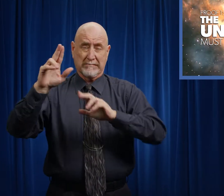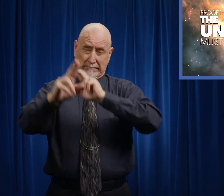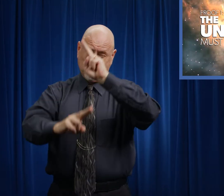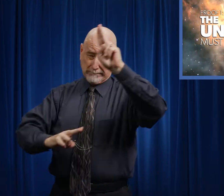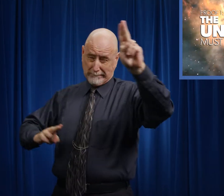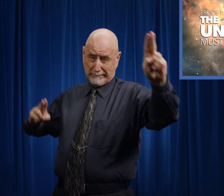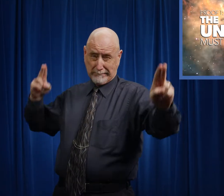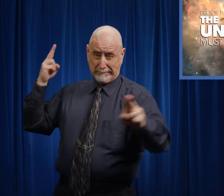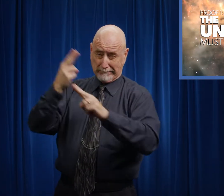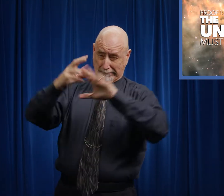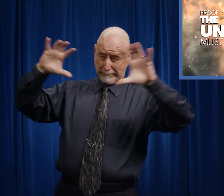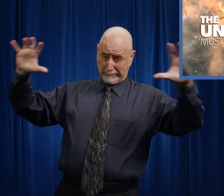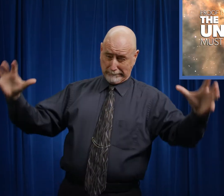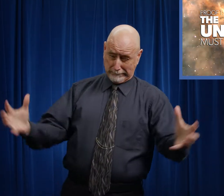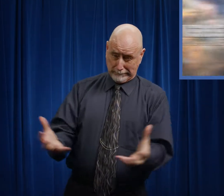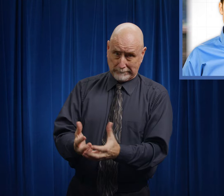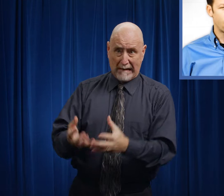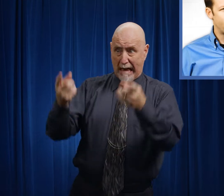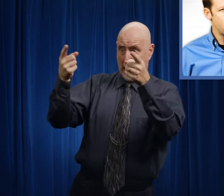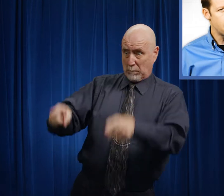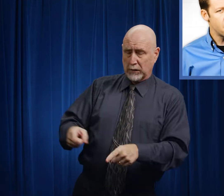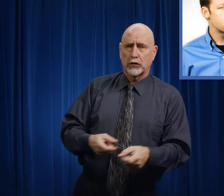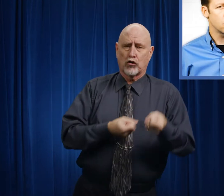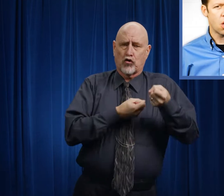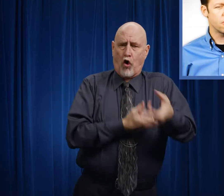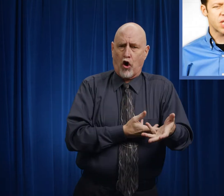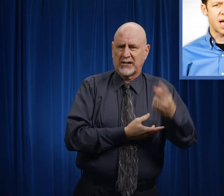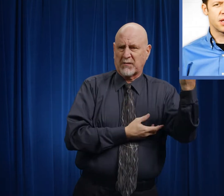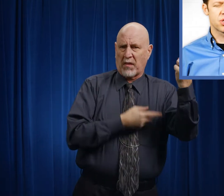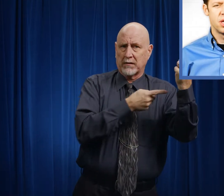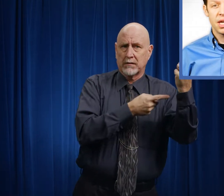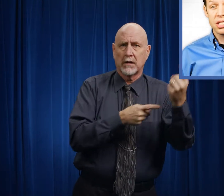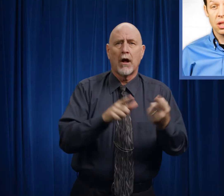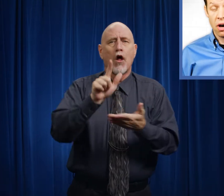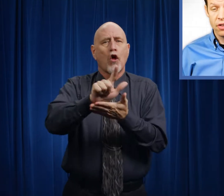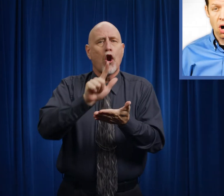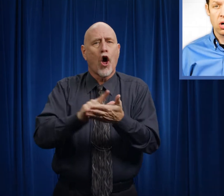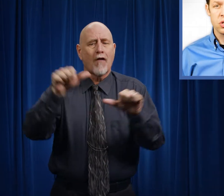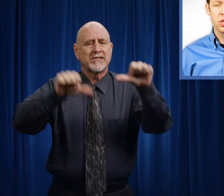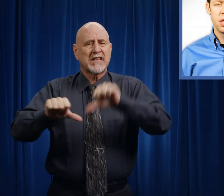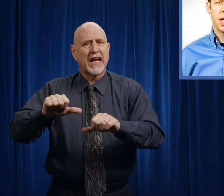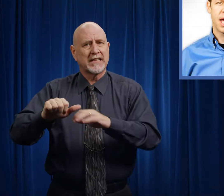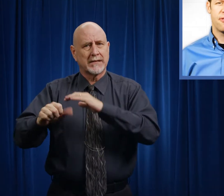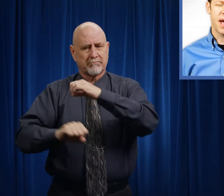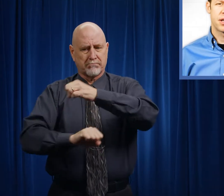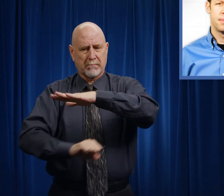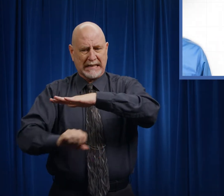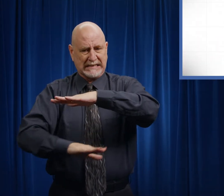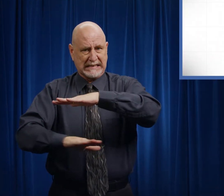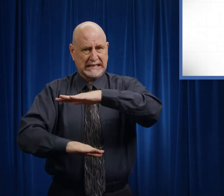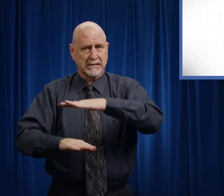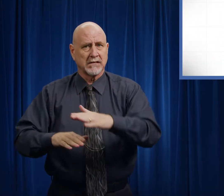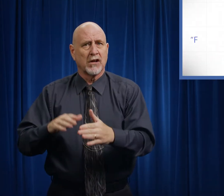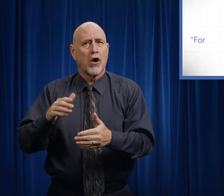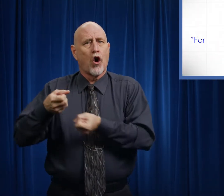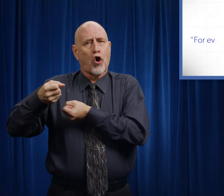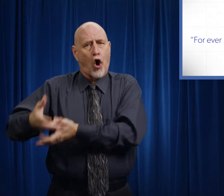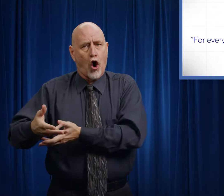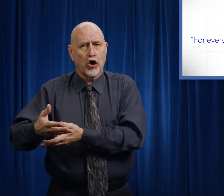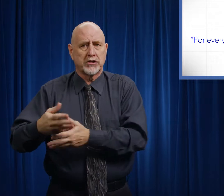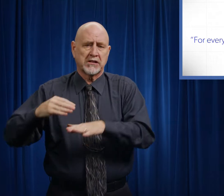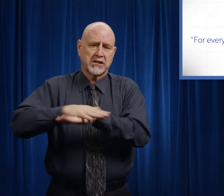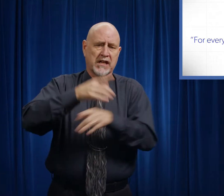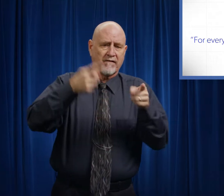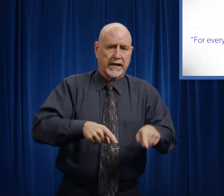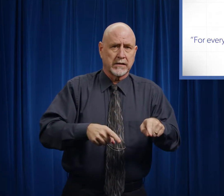must have a cause. The most fundamental law of science is the law of cause and effect. And it says that